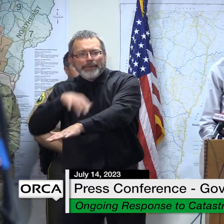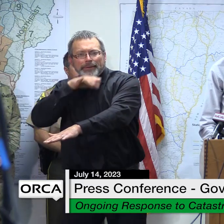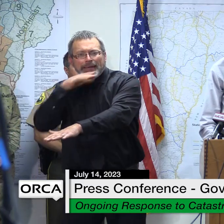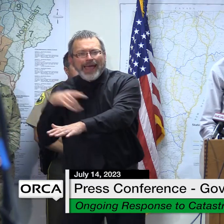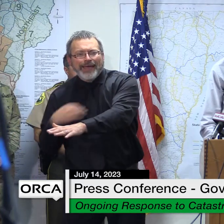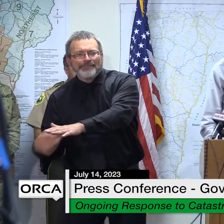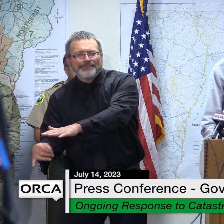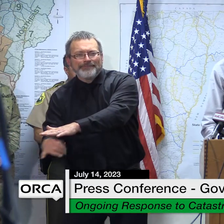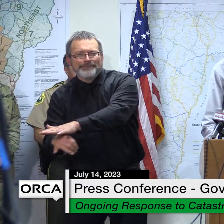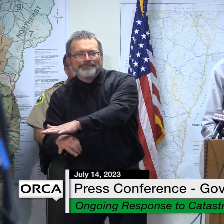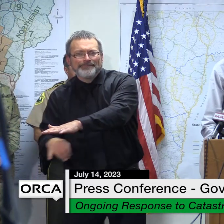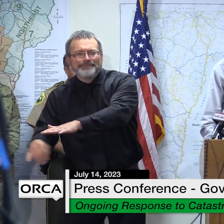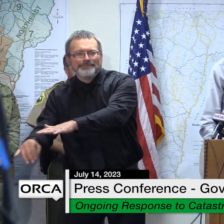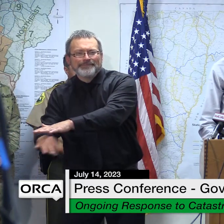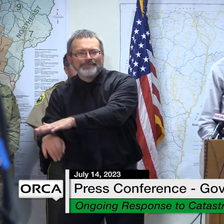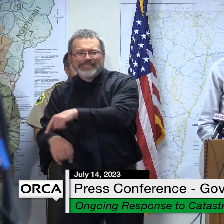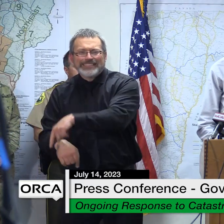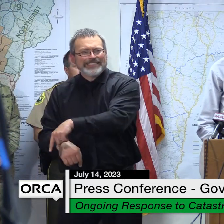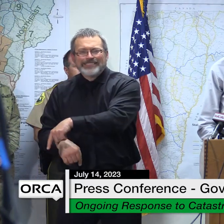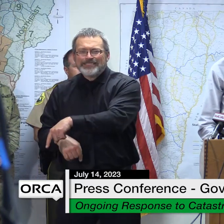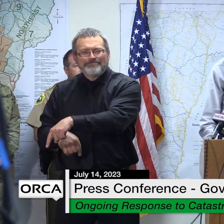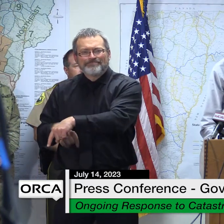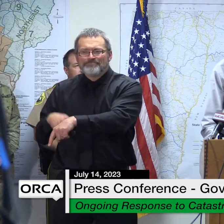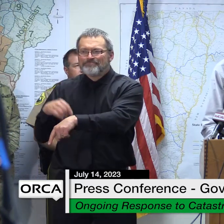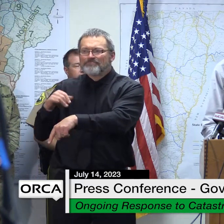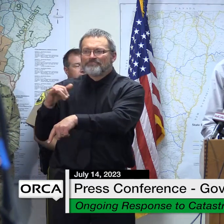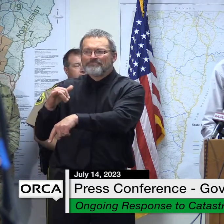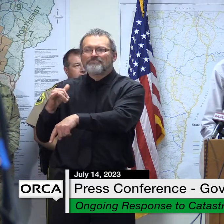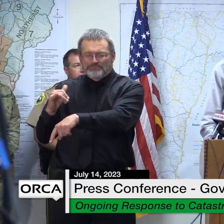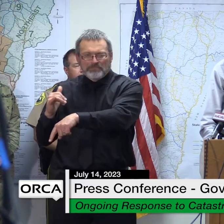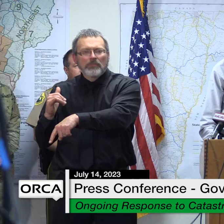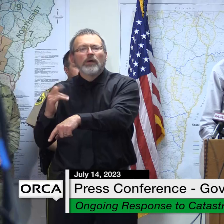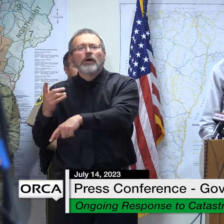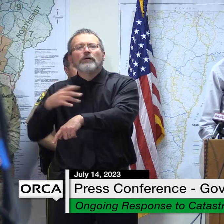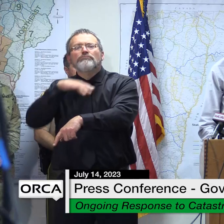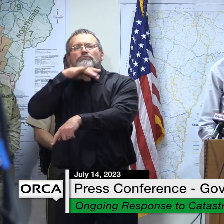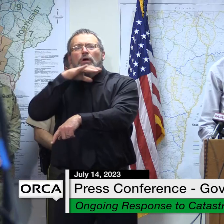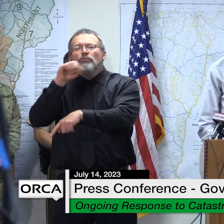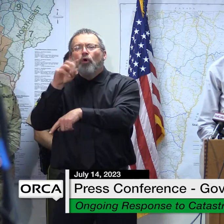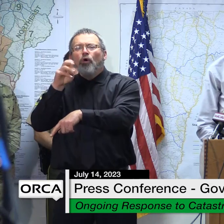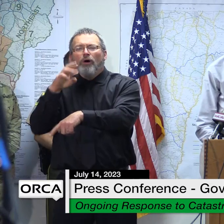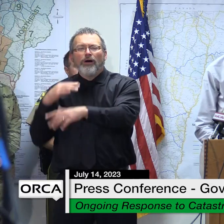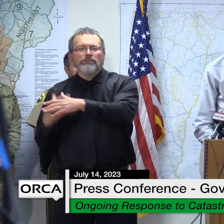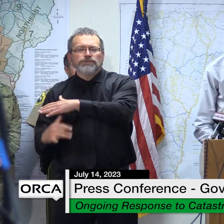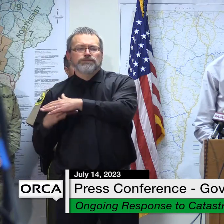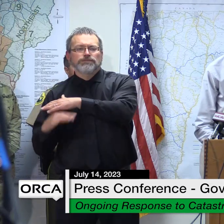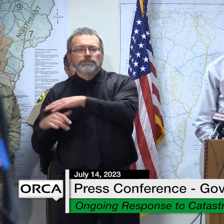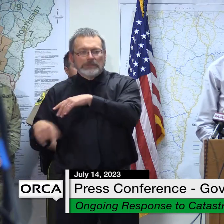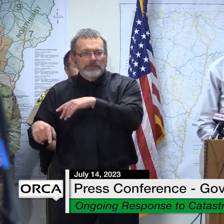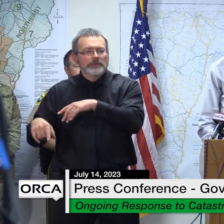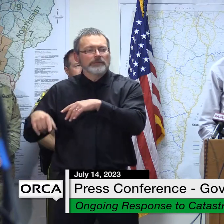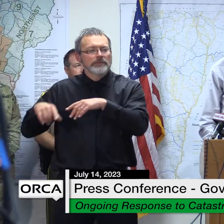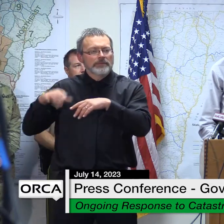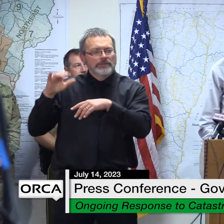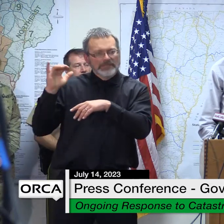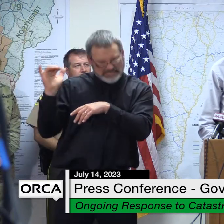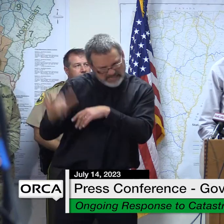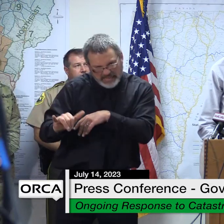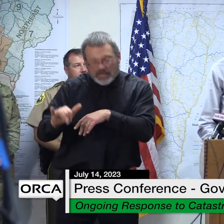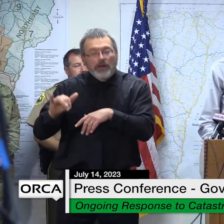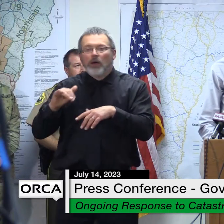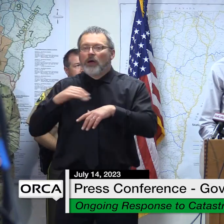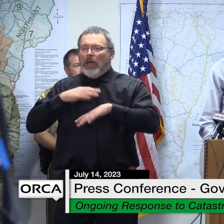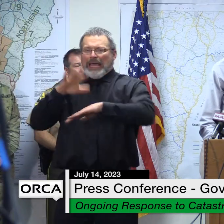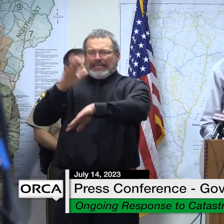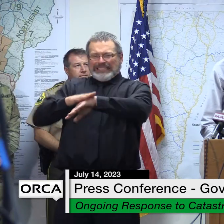days after a storm, making swimming or boating in these areas dangerous for anyone. Bodies of water may